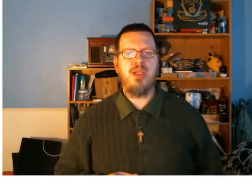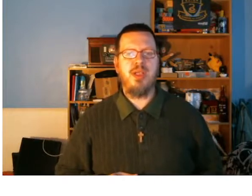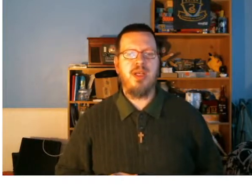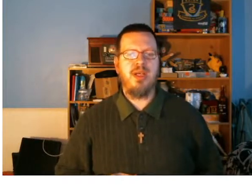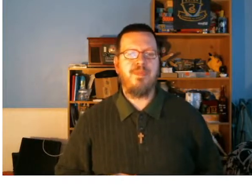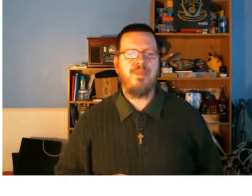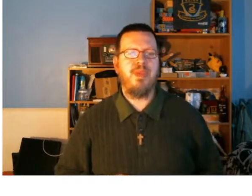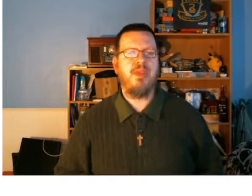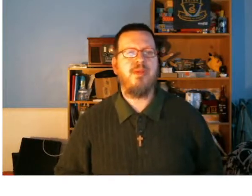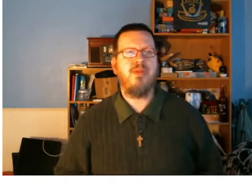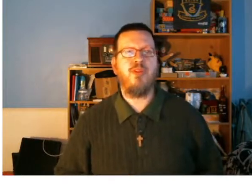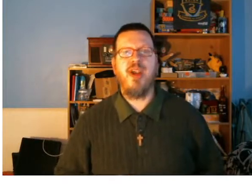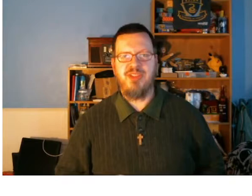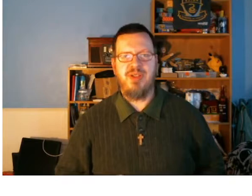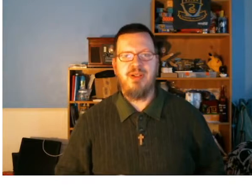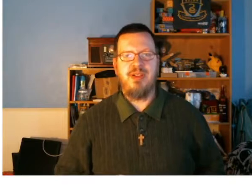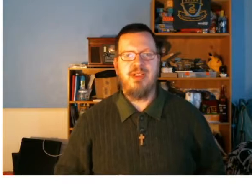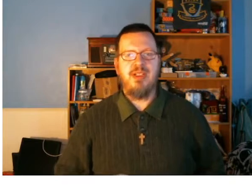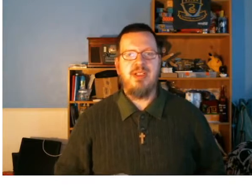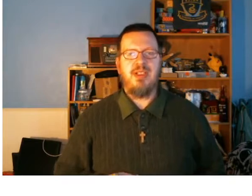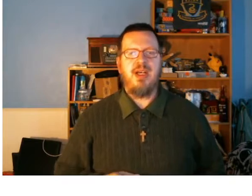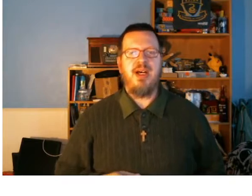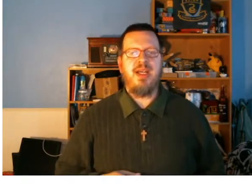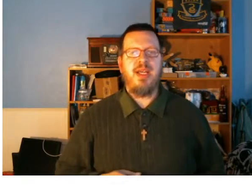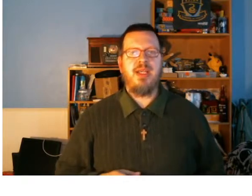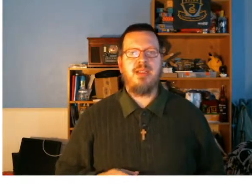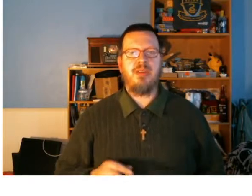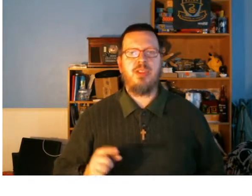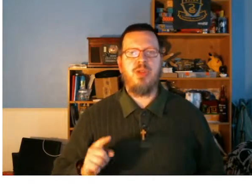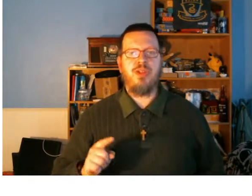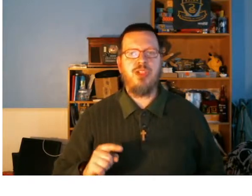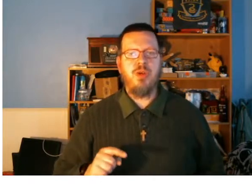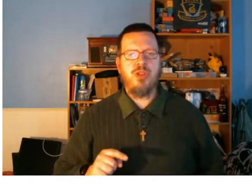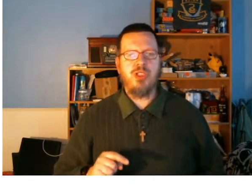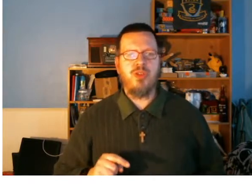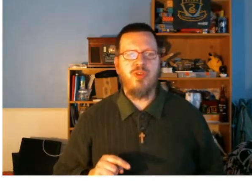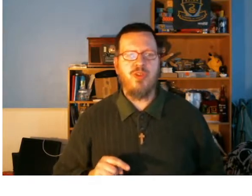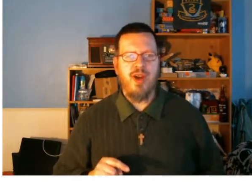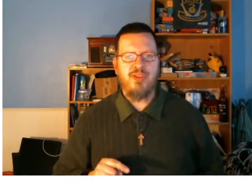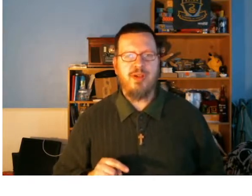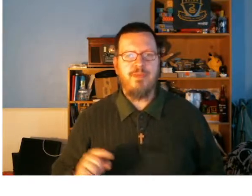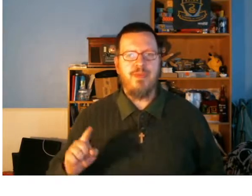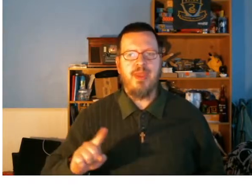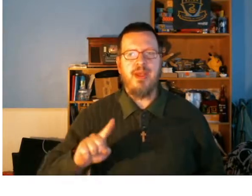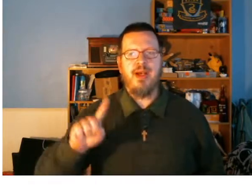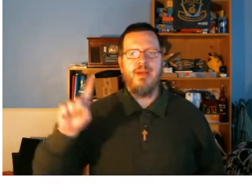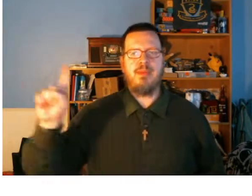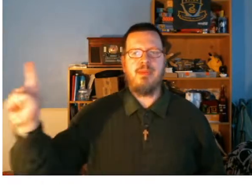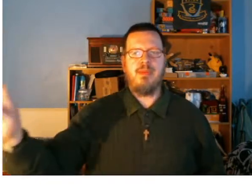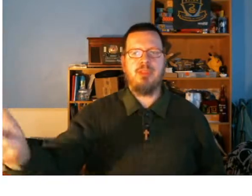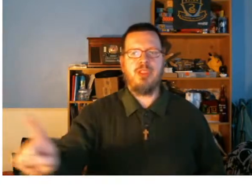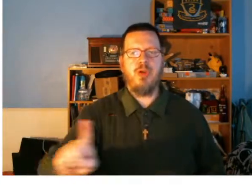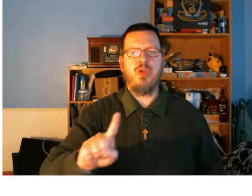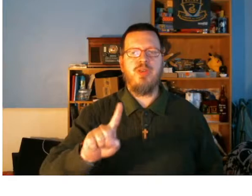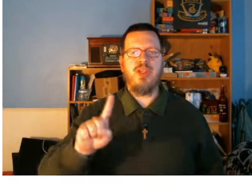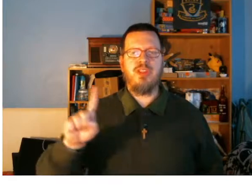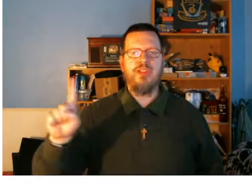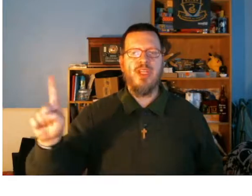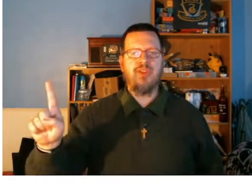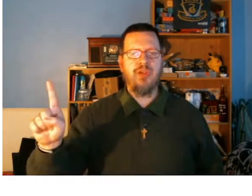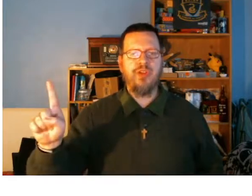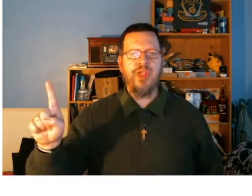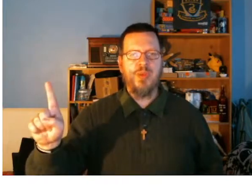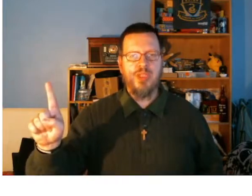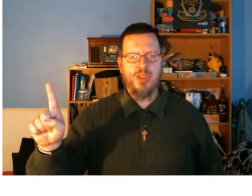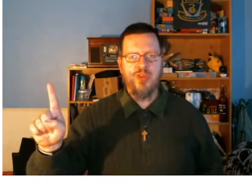to forever. So there's two motions for forever. So you've got the